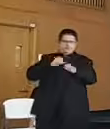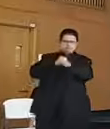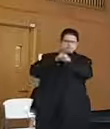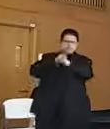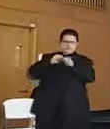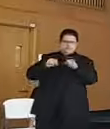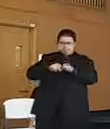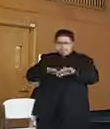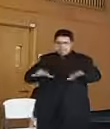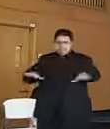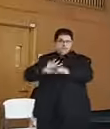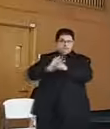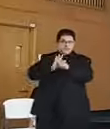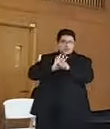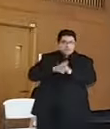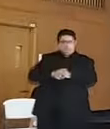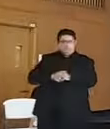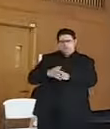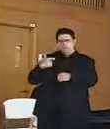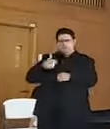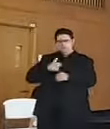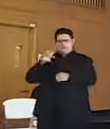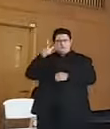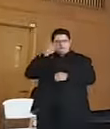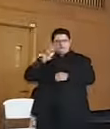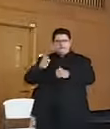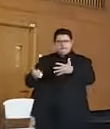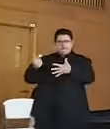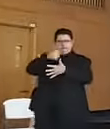our superintendents at least include a virtual option.